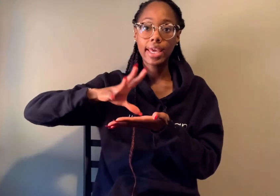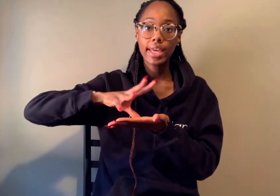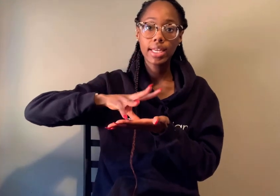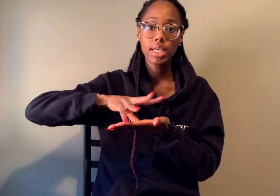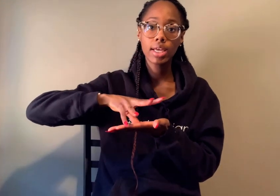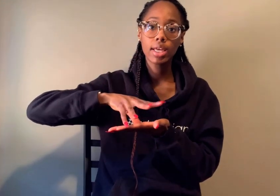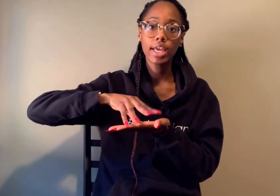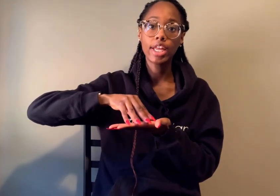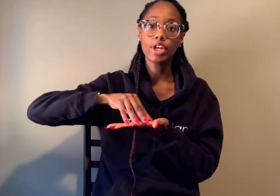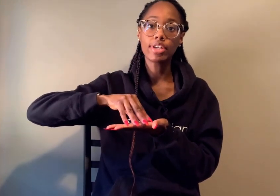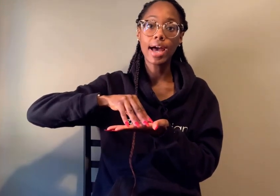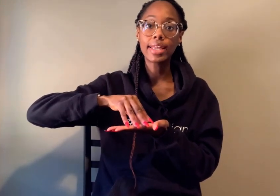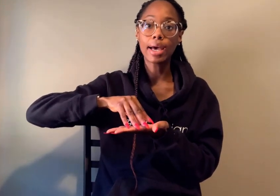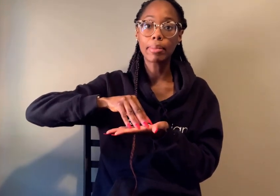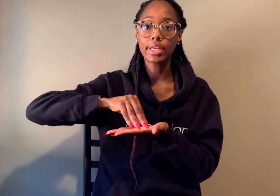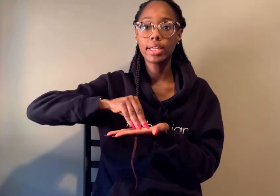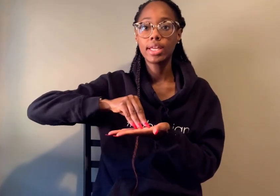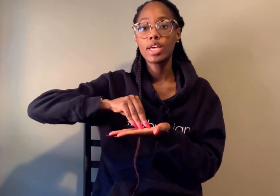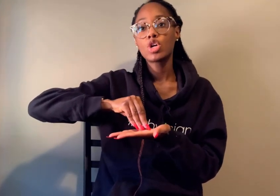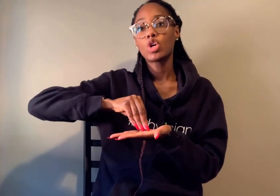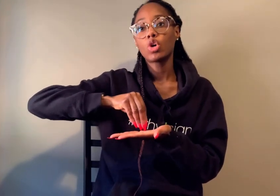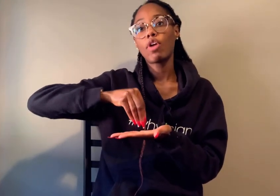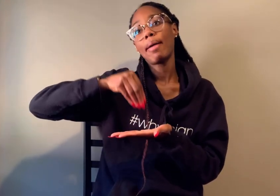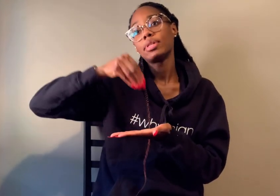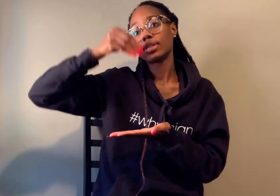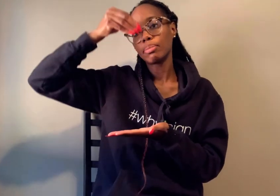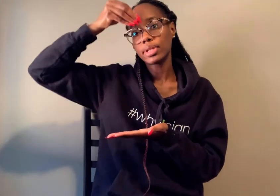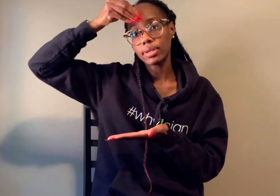hand and your non-dominant grabbing something